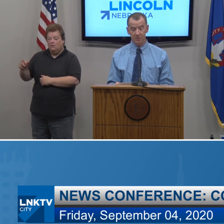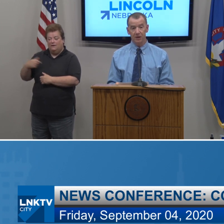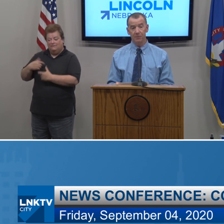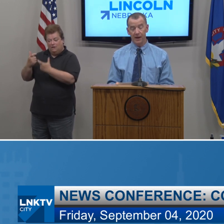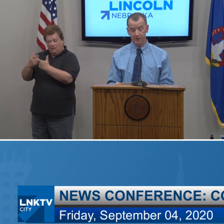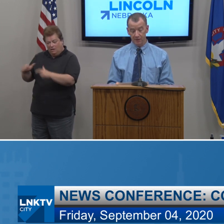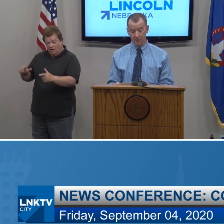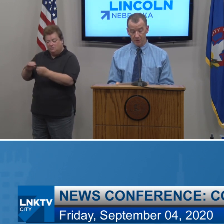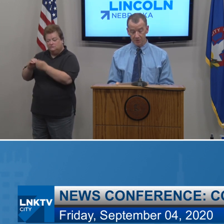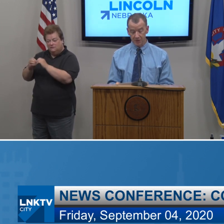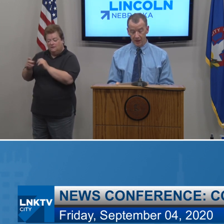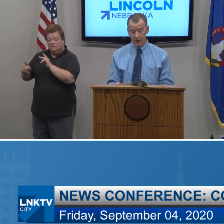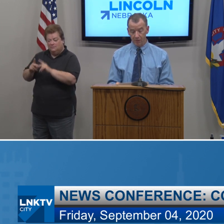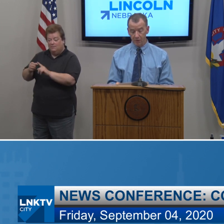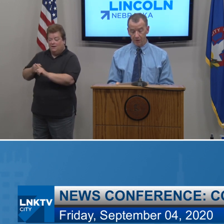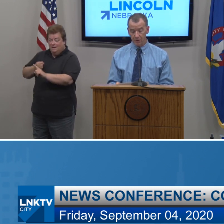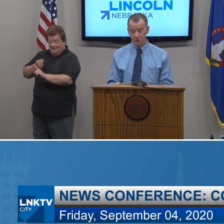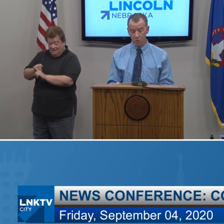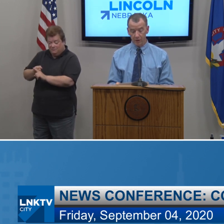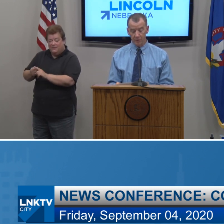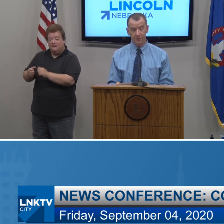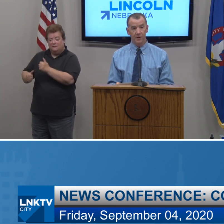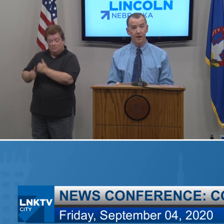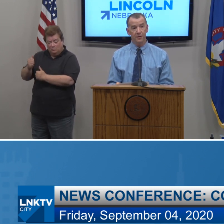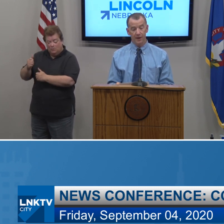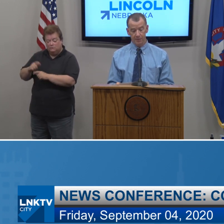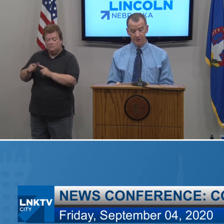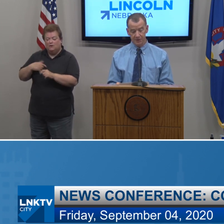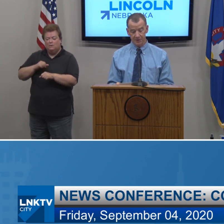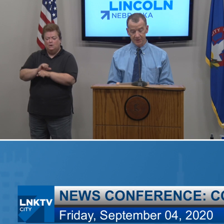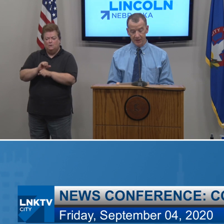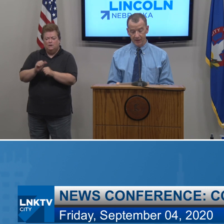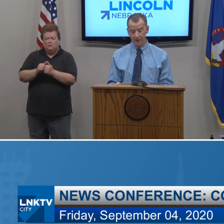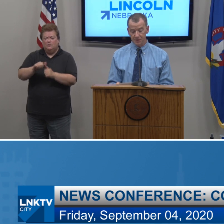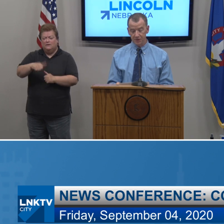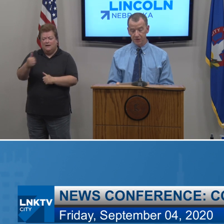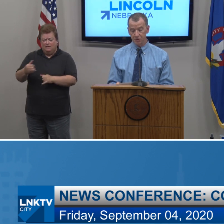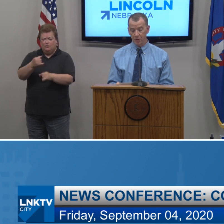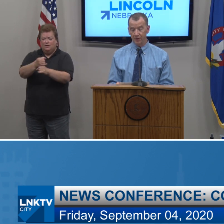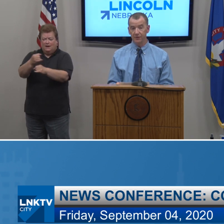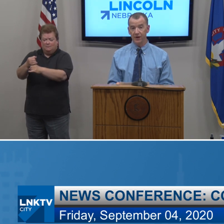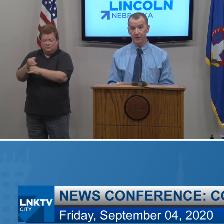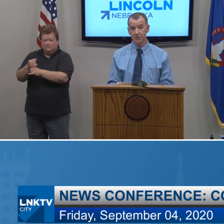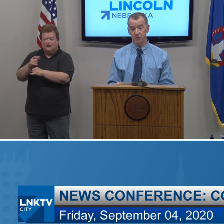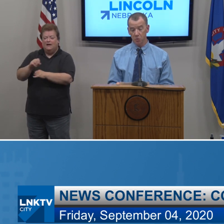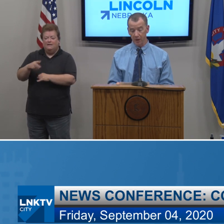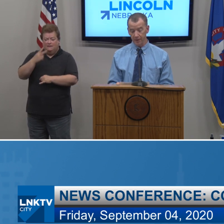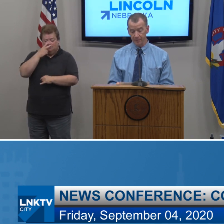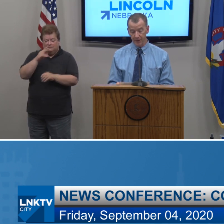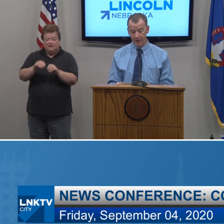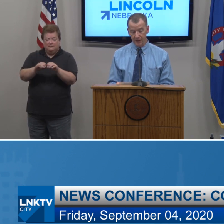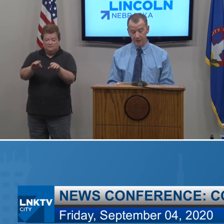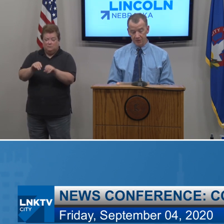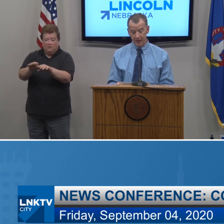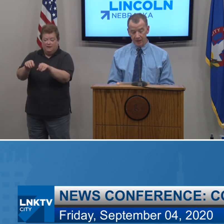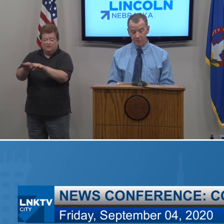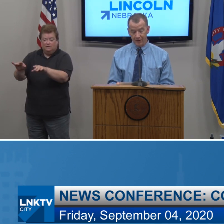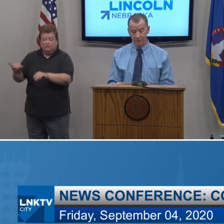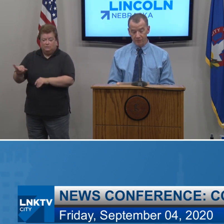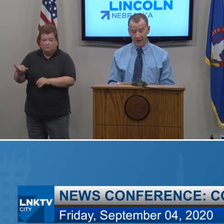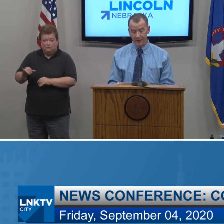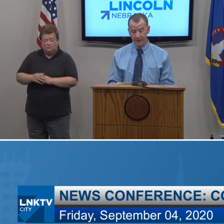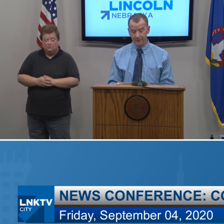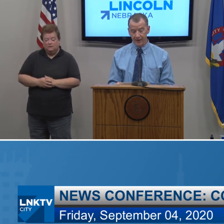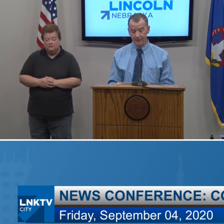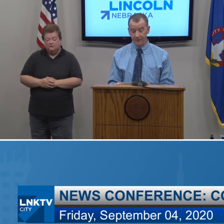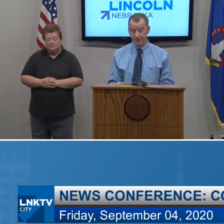population and has been impacted the most, but we are also working with our other campuses, and they are seeing spread of the virus as well. To date, we